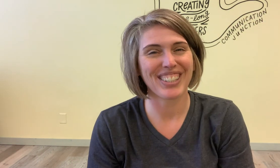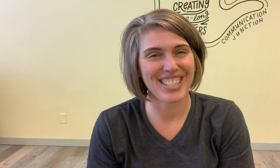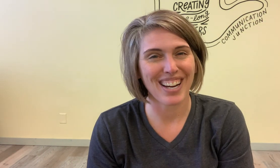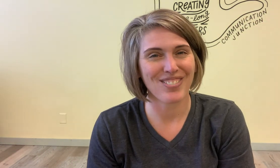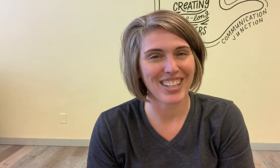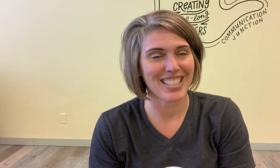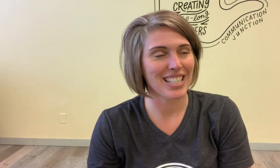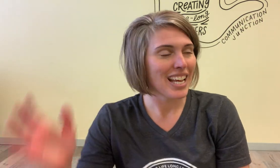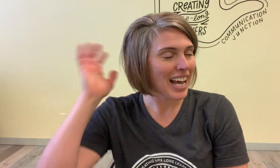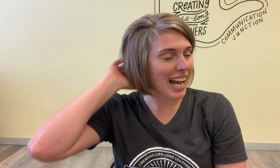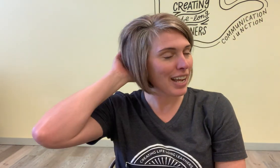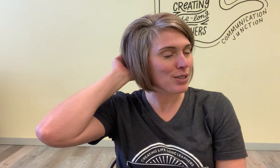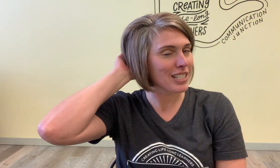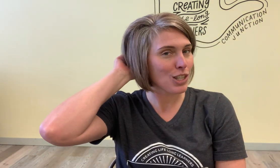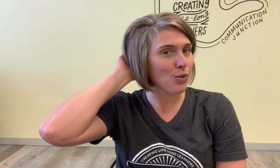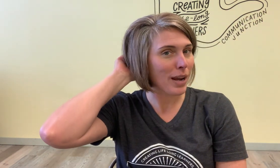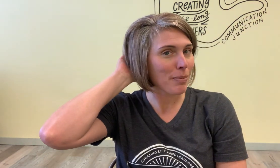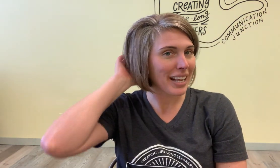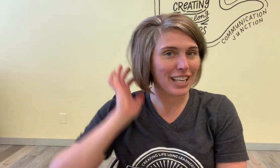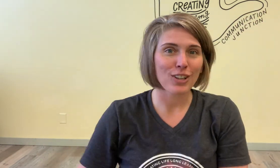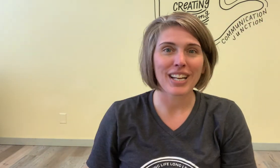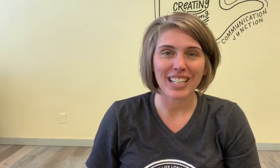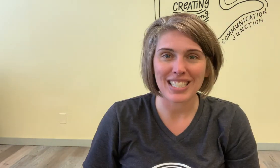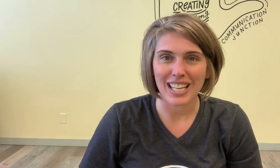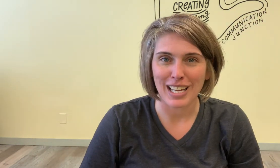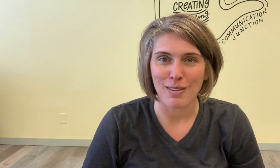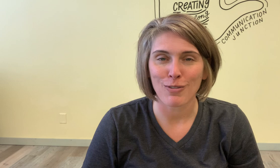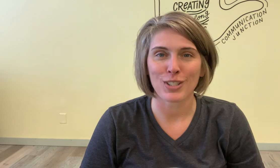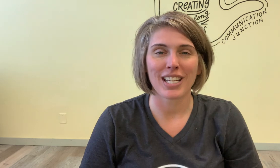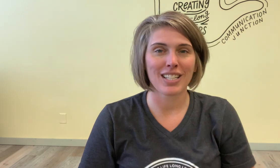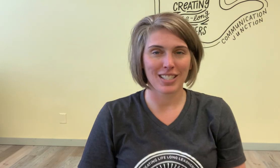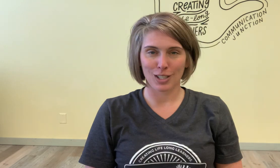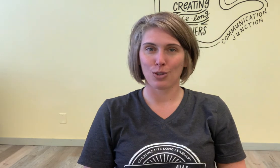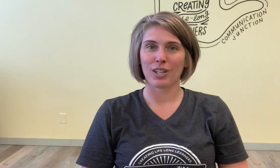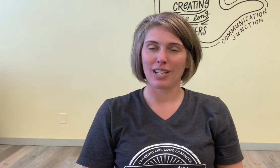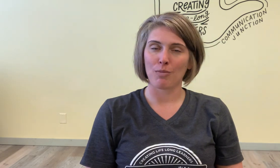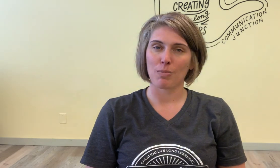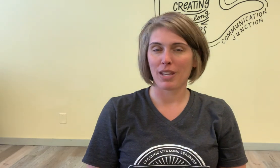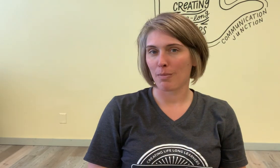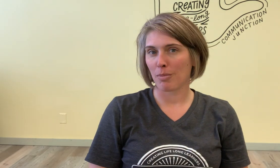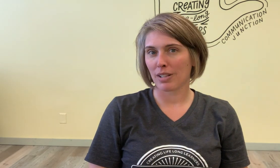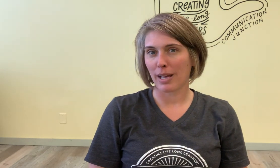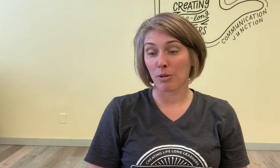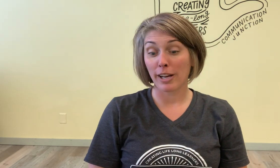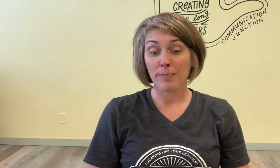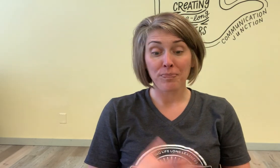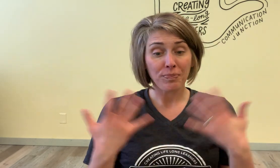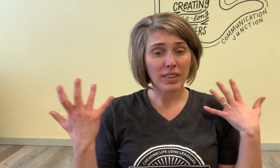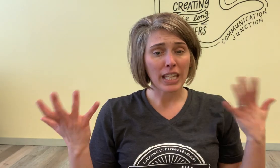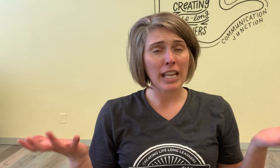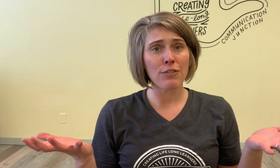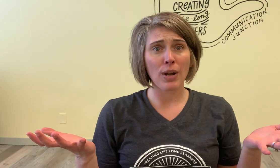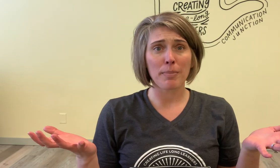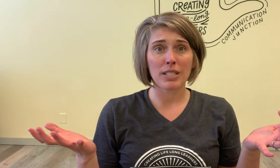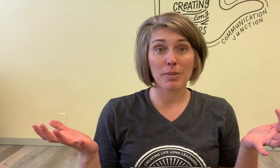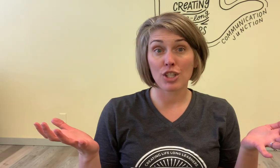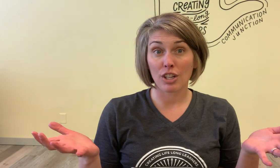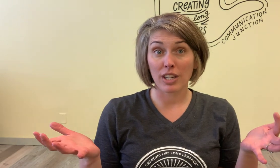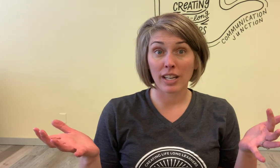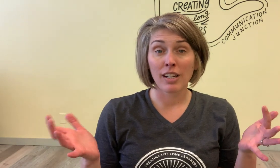Good job, friends. I will see you right back here next time for Sign and Sing Story Time with Pekin Public Library. If you happen to be sharing